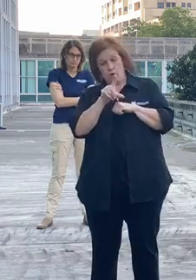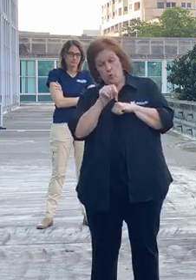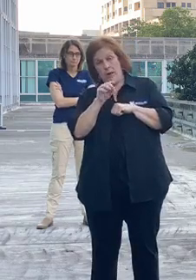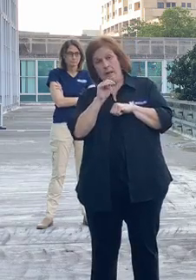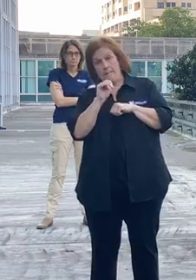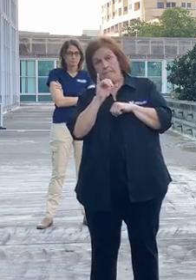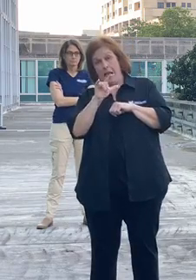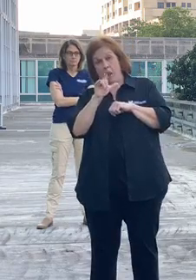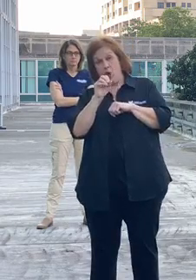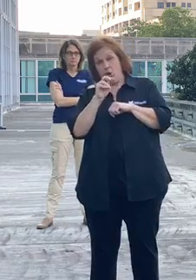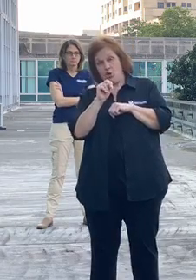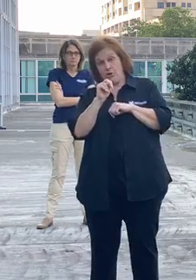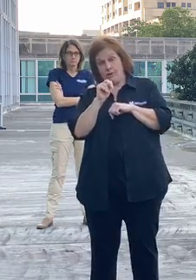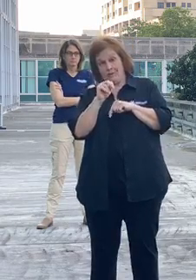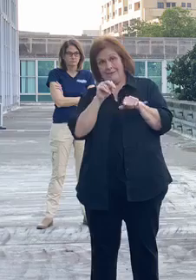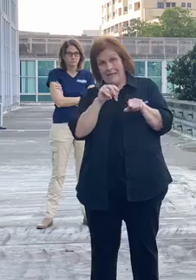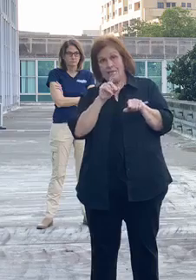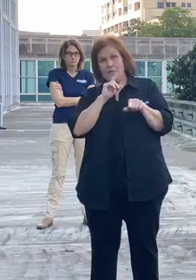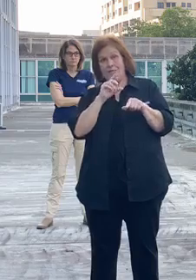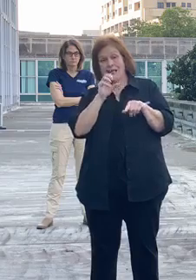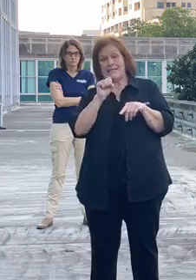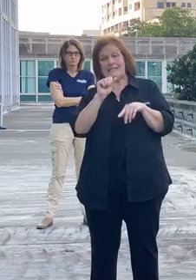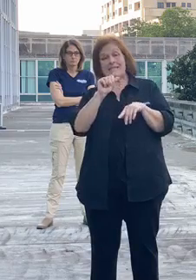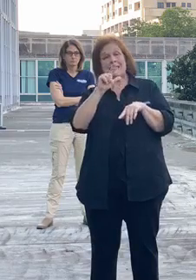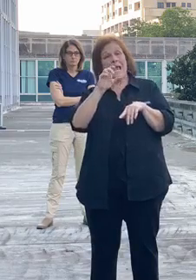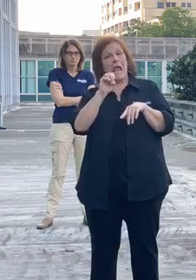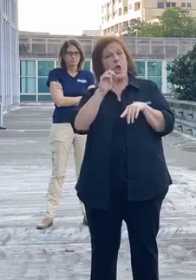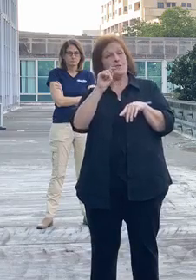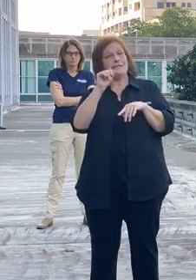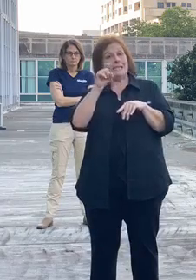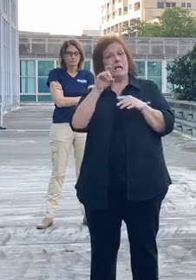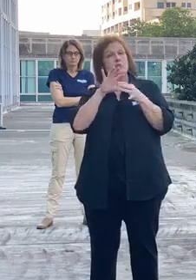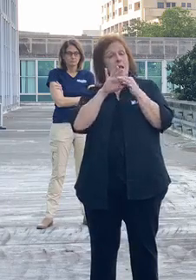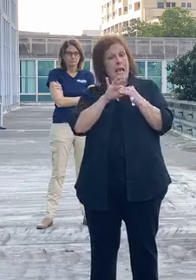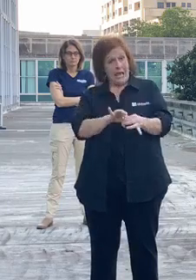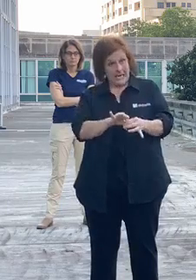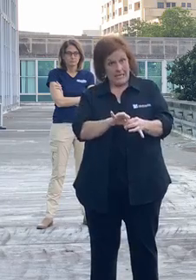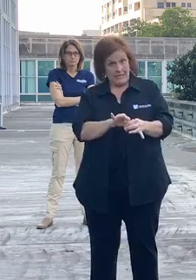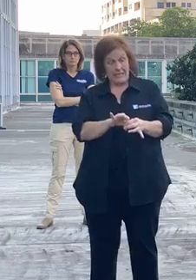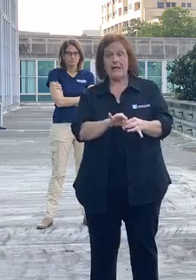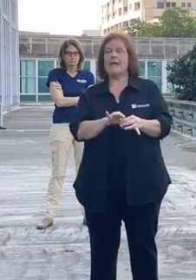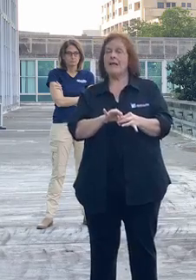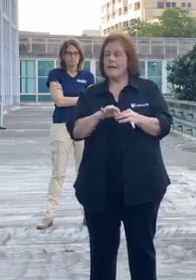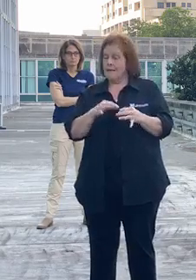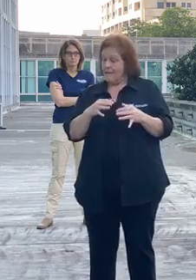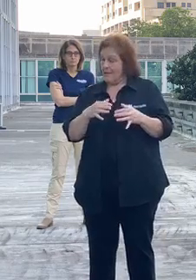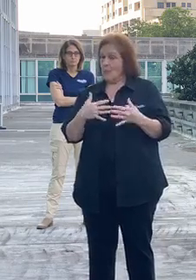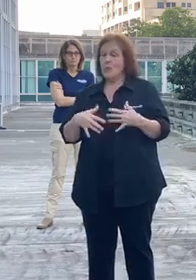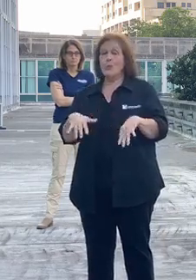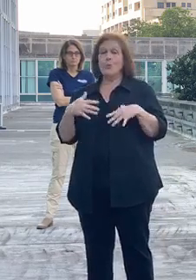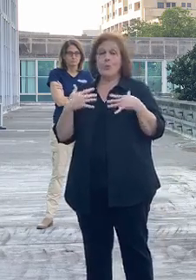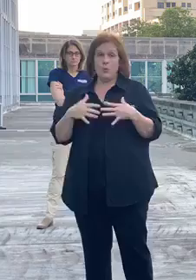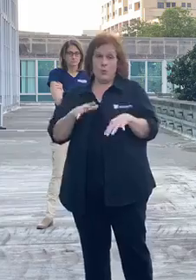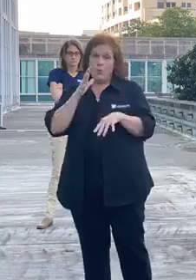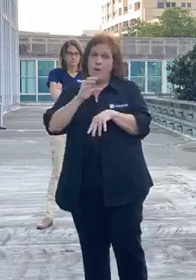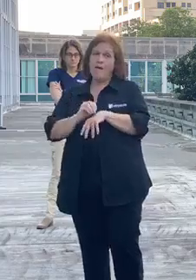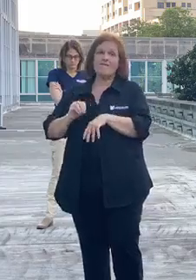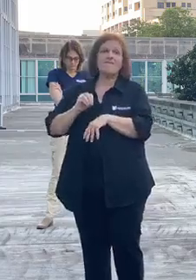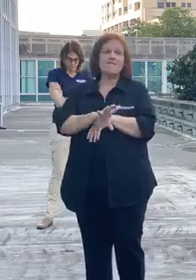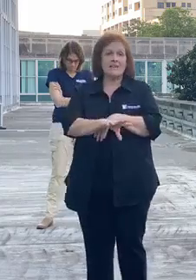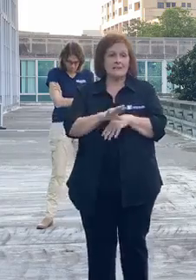120 million, is really sales tax related, that's a big hit for the city of New Orleans,